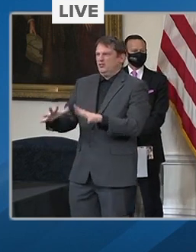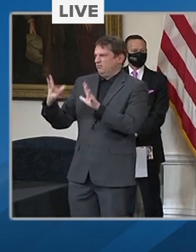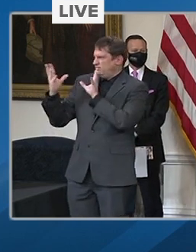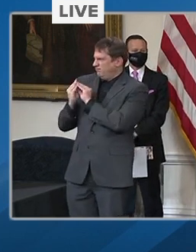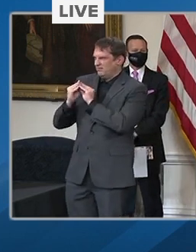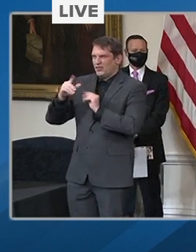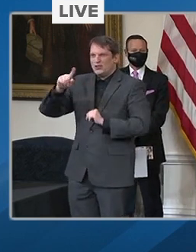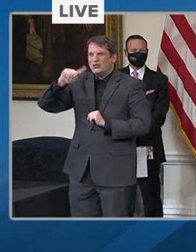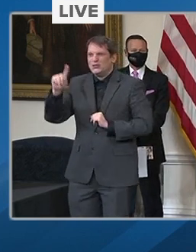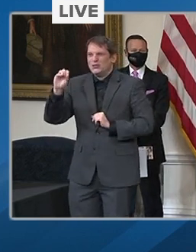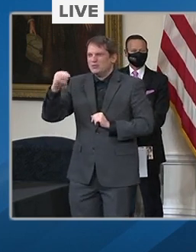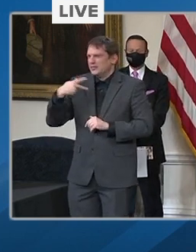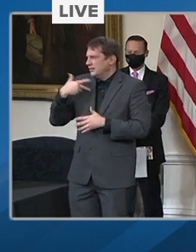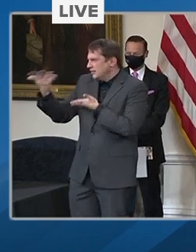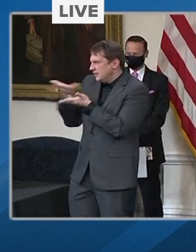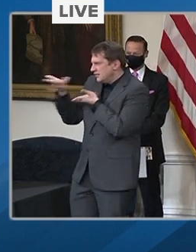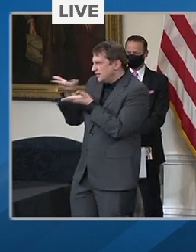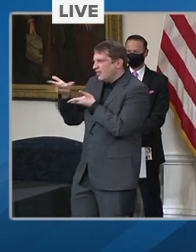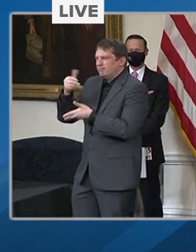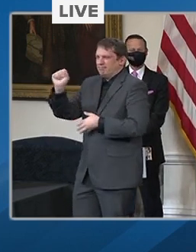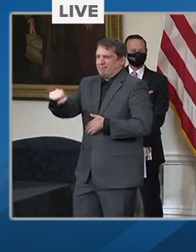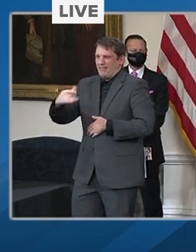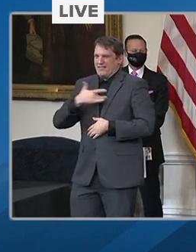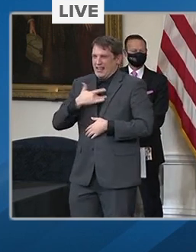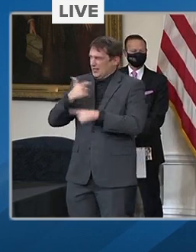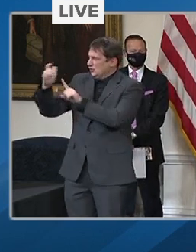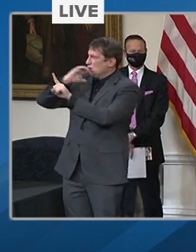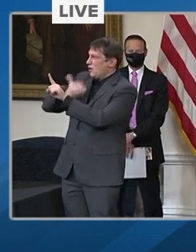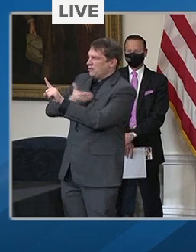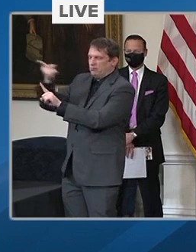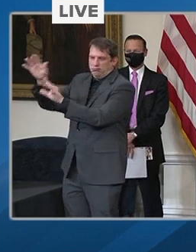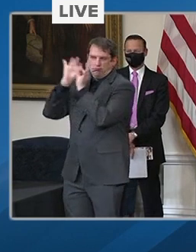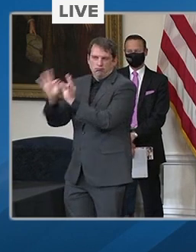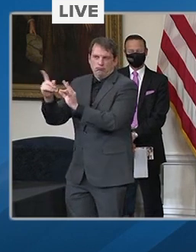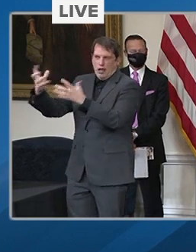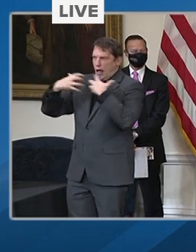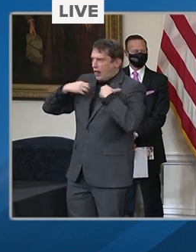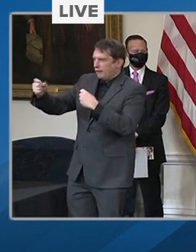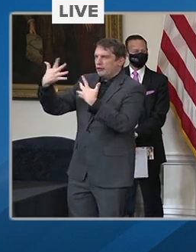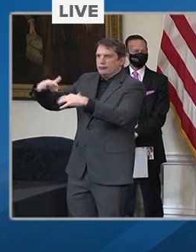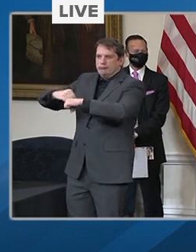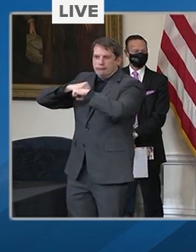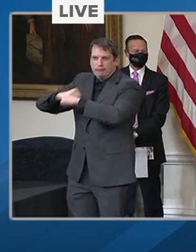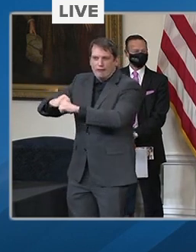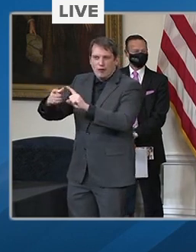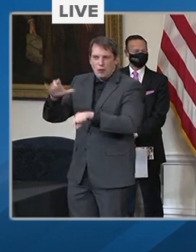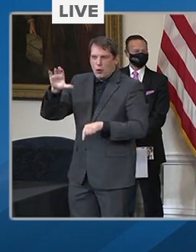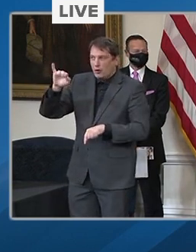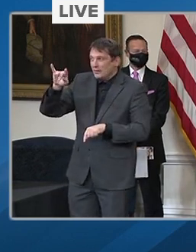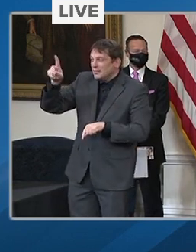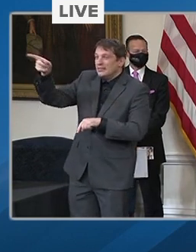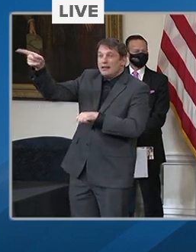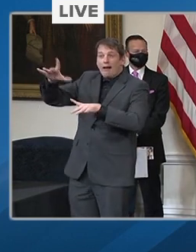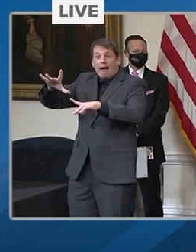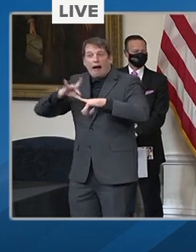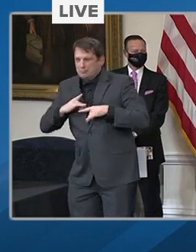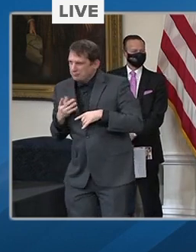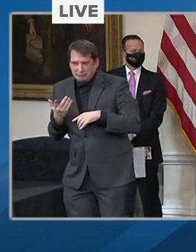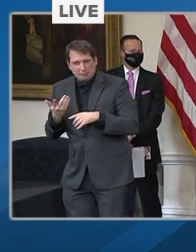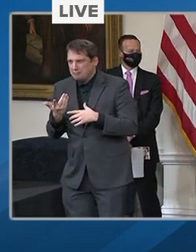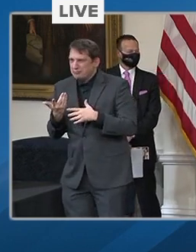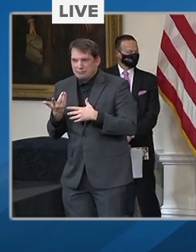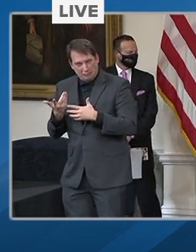innate immunity from COVID-19. And so due to this immunity, it is unnecessary for Santa and